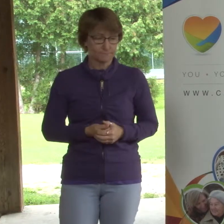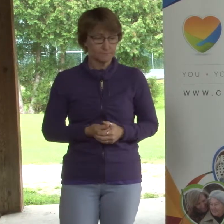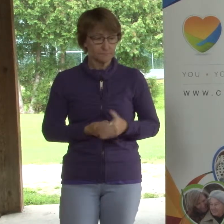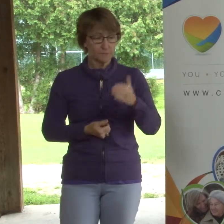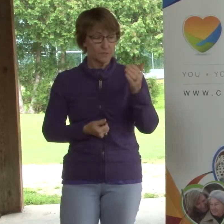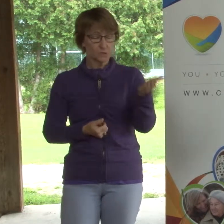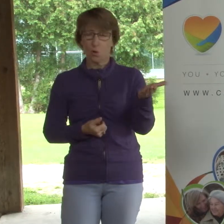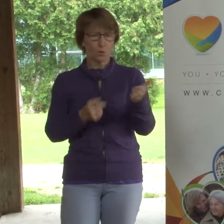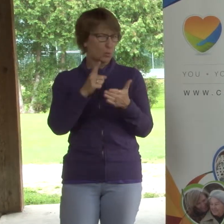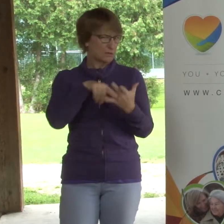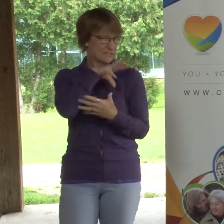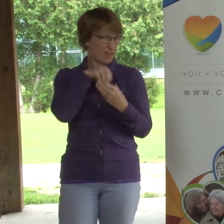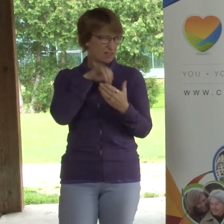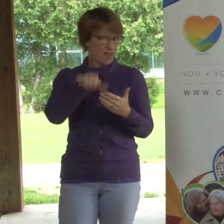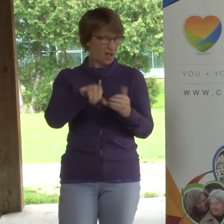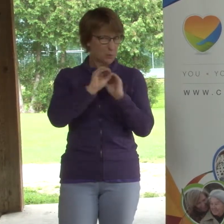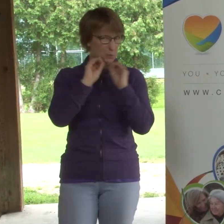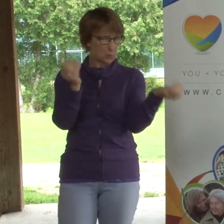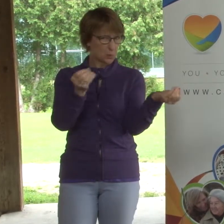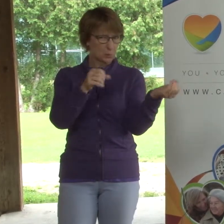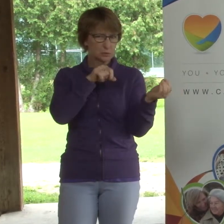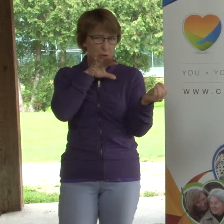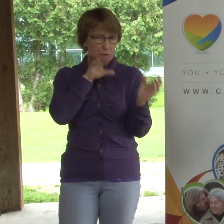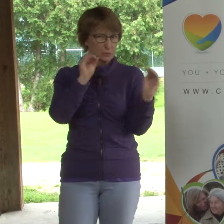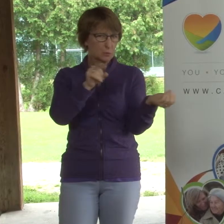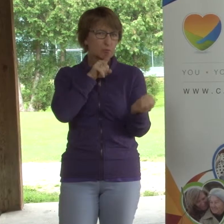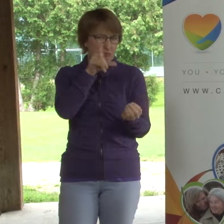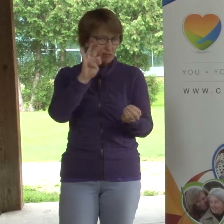So what is in a soilless mix?